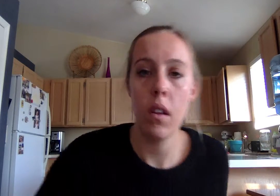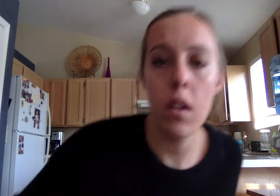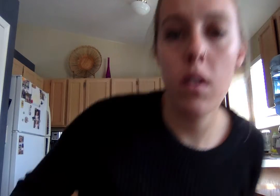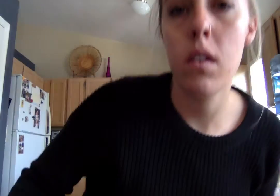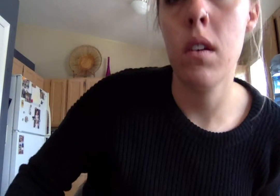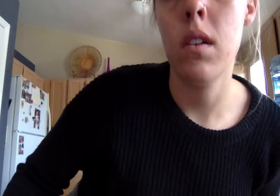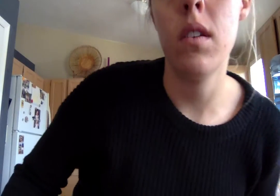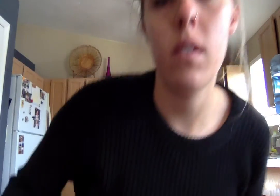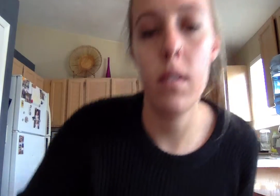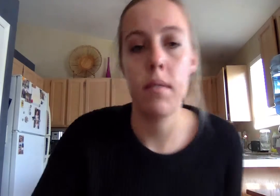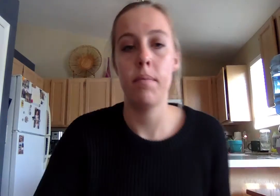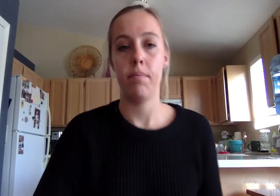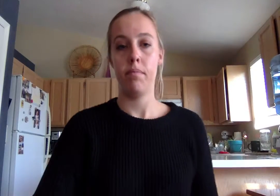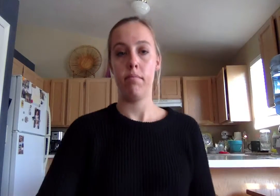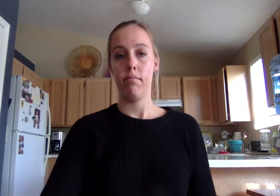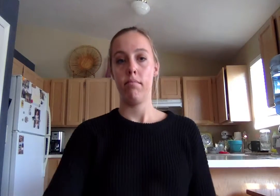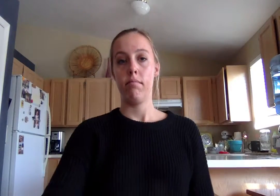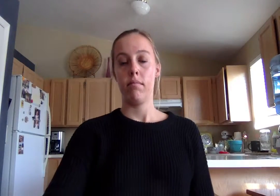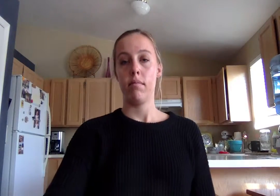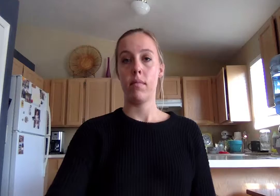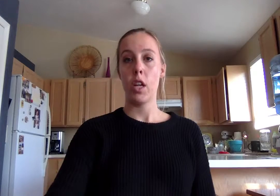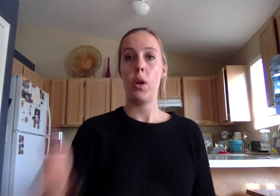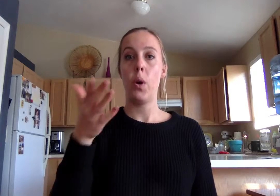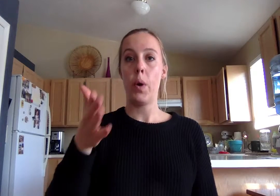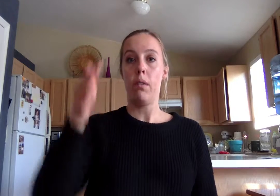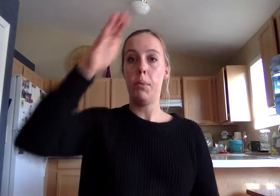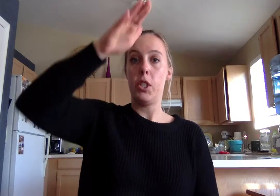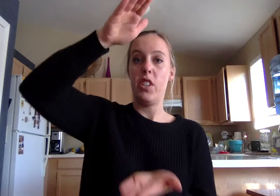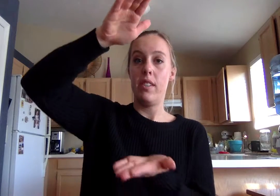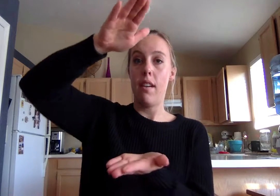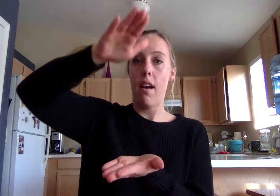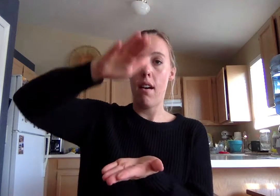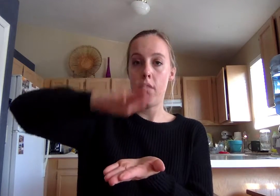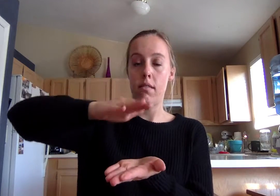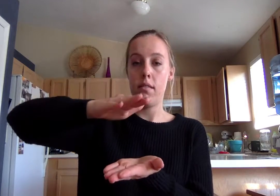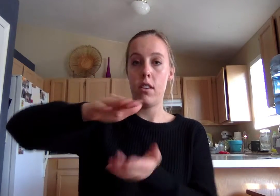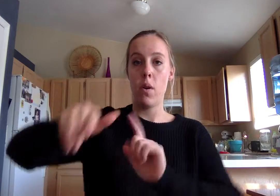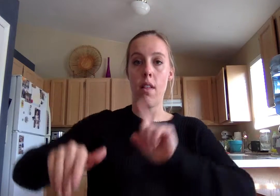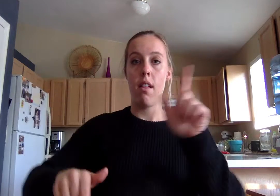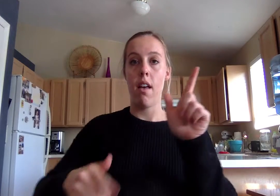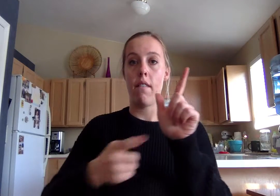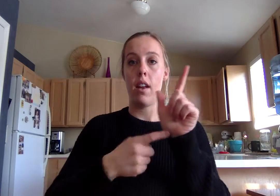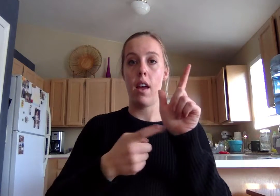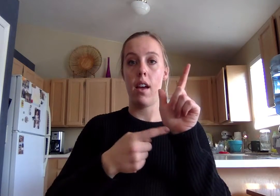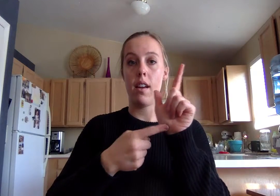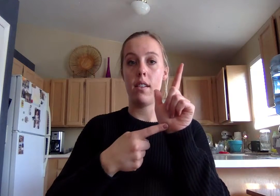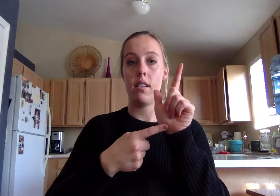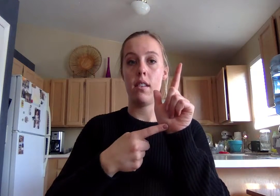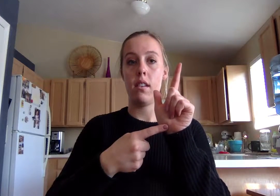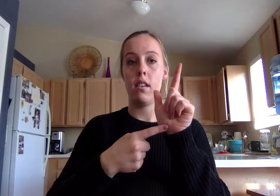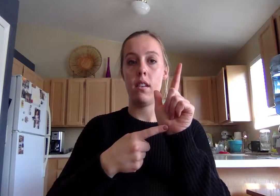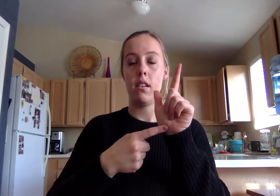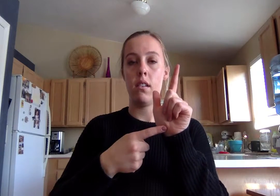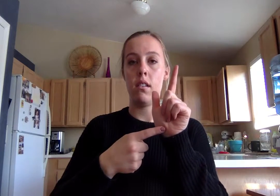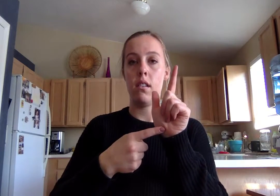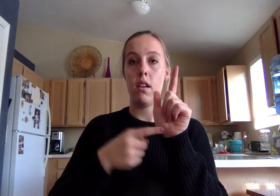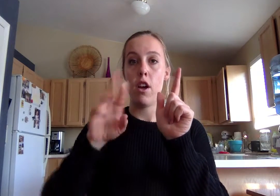Now comes the part where we push down. I push down with my left hand while I create this retaining wall with my right